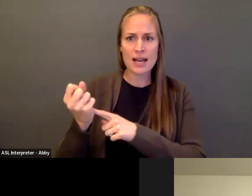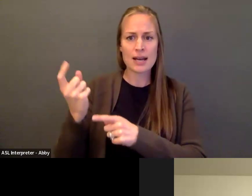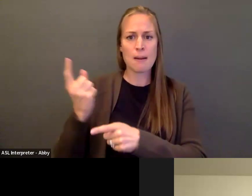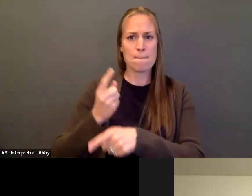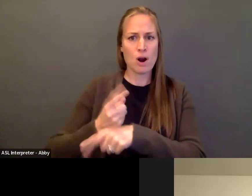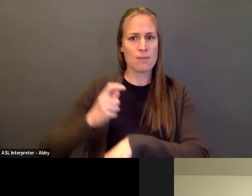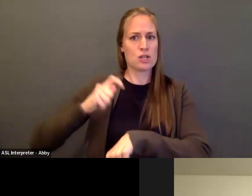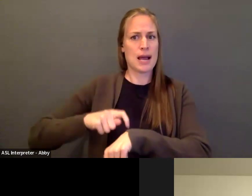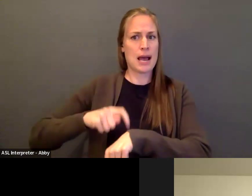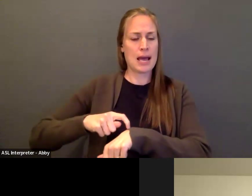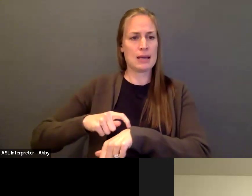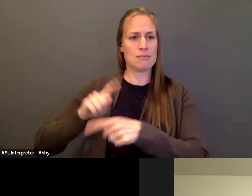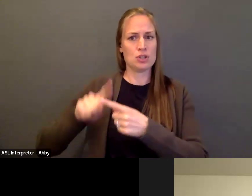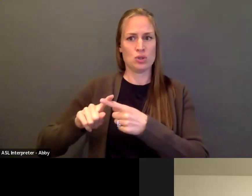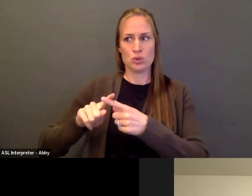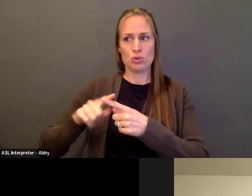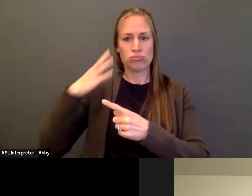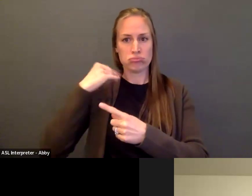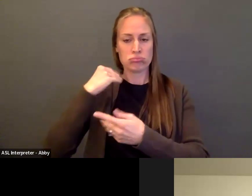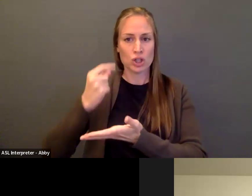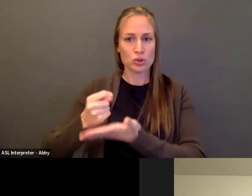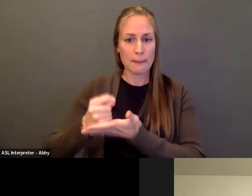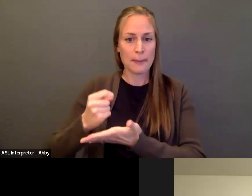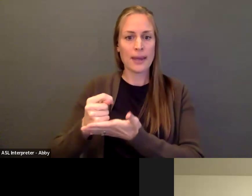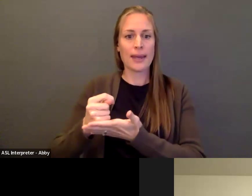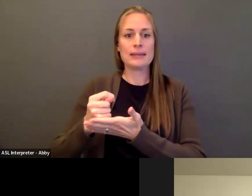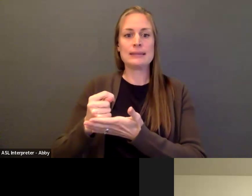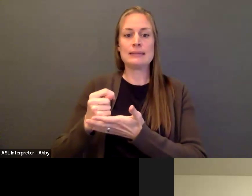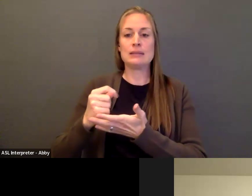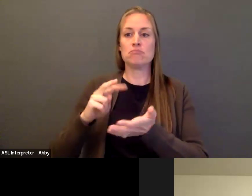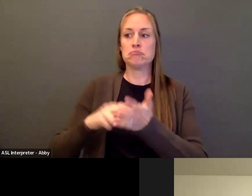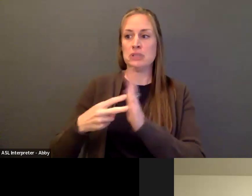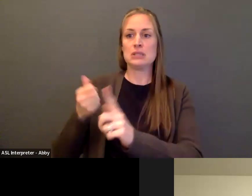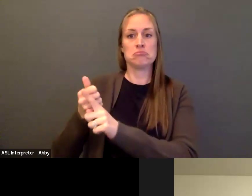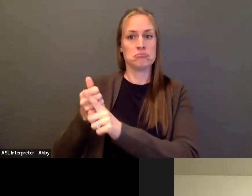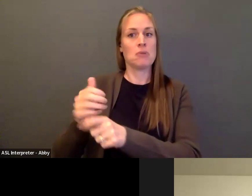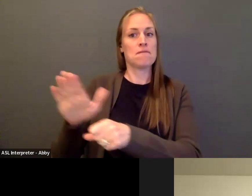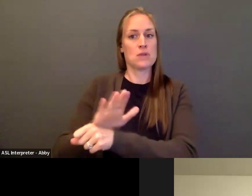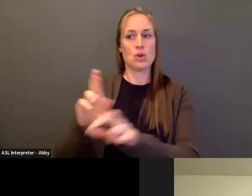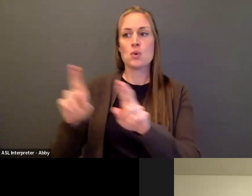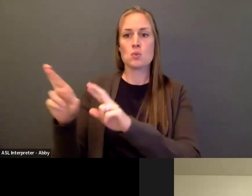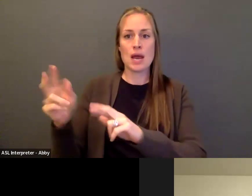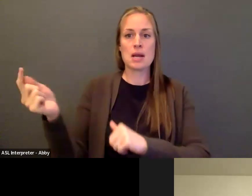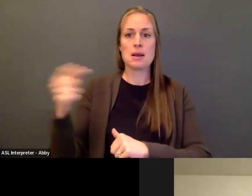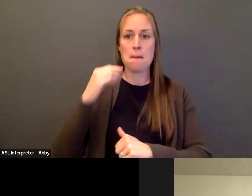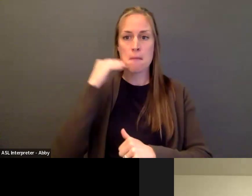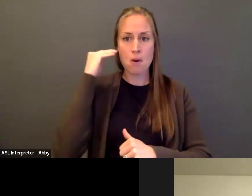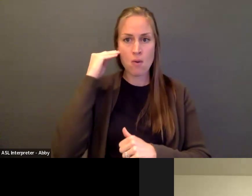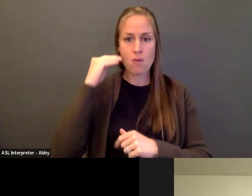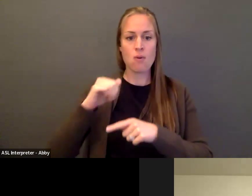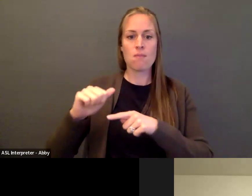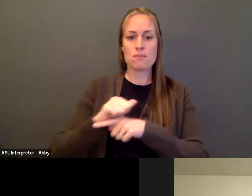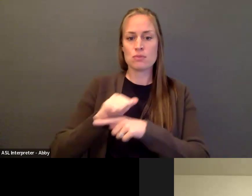treated, and to the point where he can come back home and be able to practice those skills that